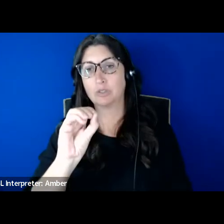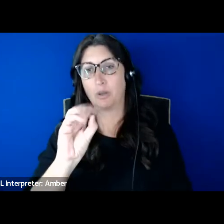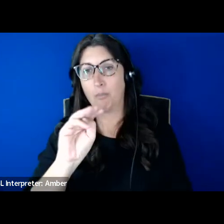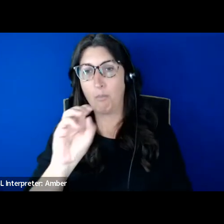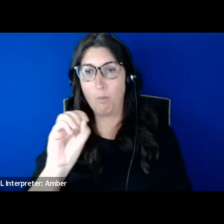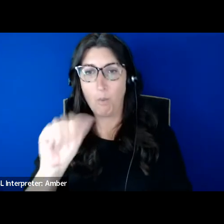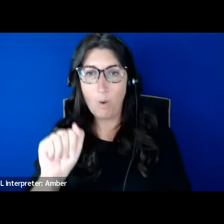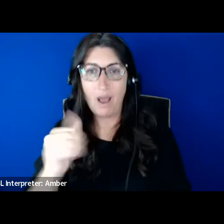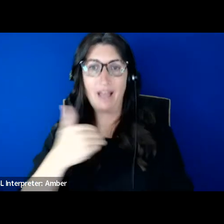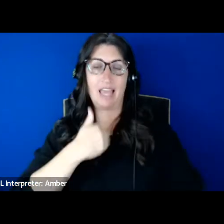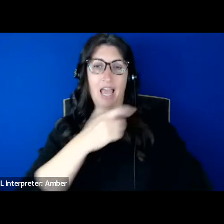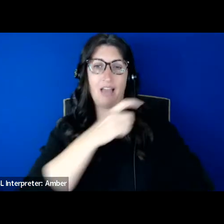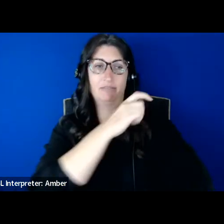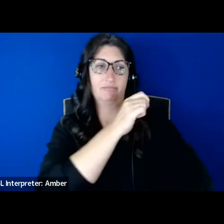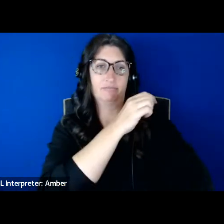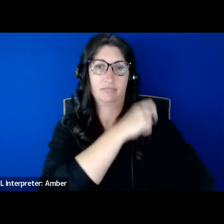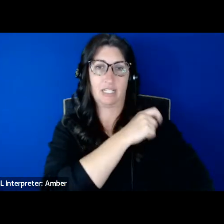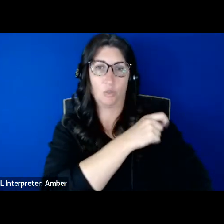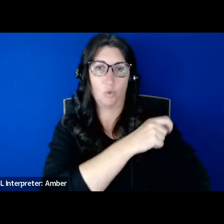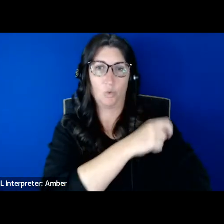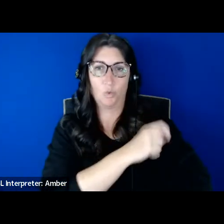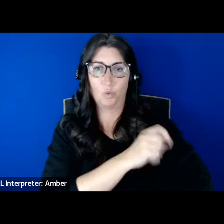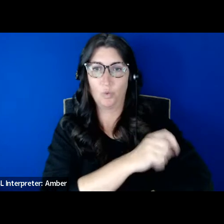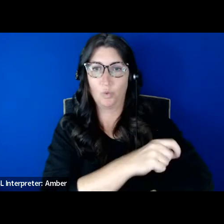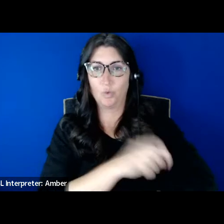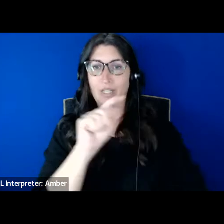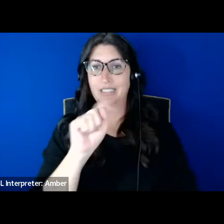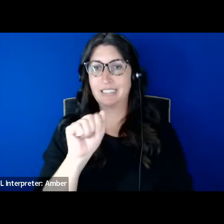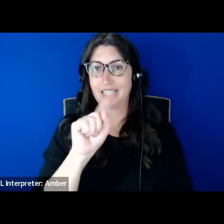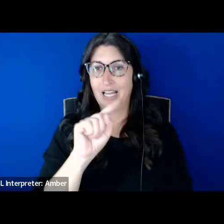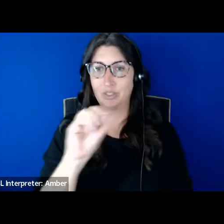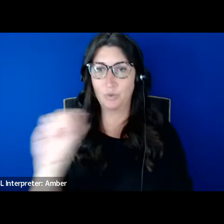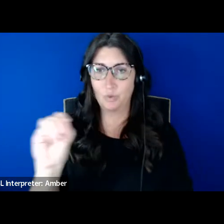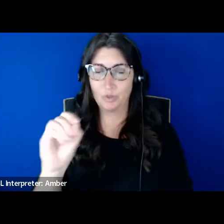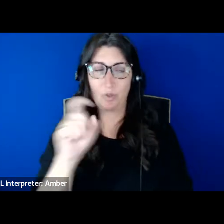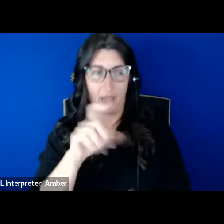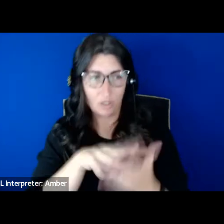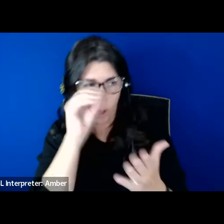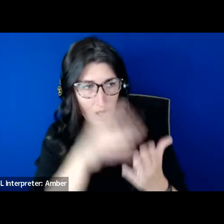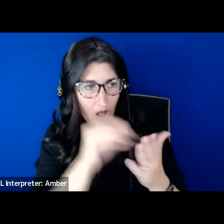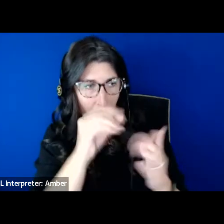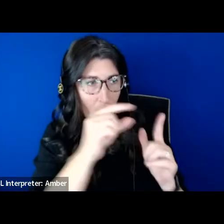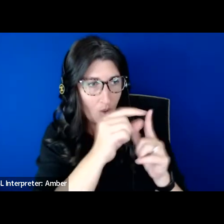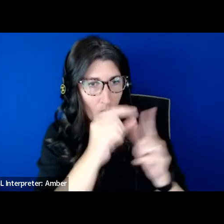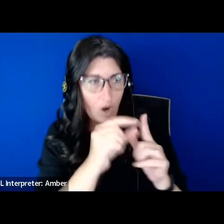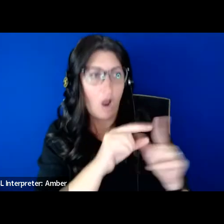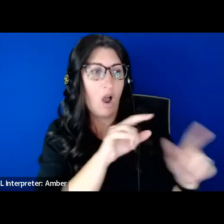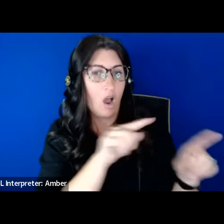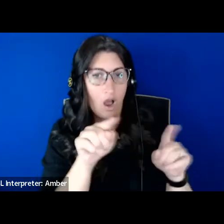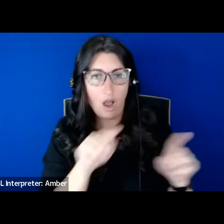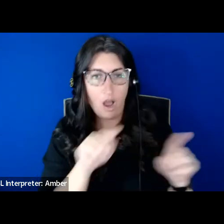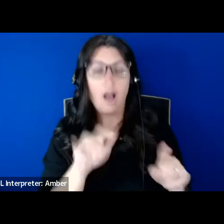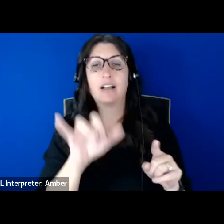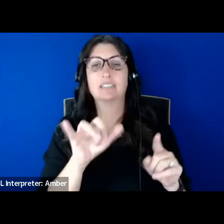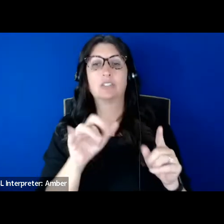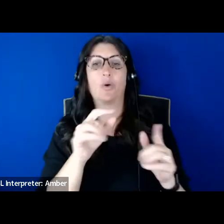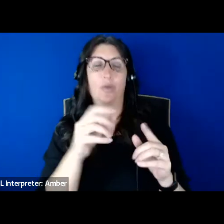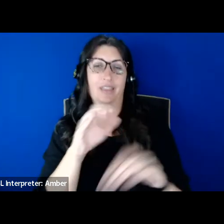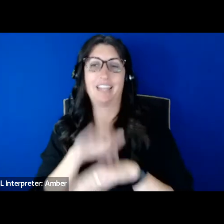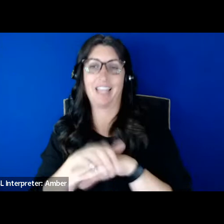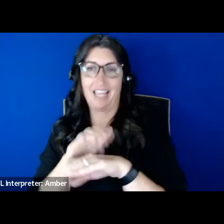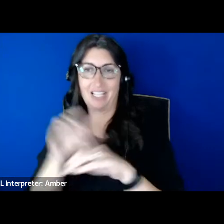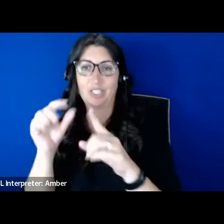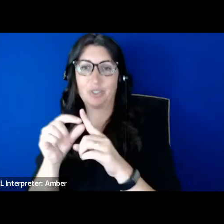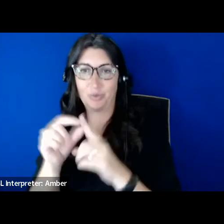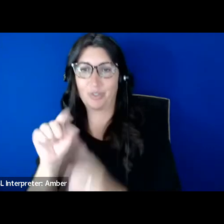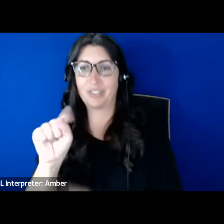they had tattoos. So they had to learn the words, and so they use this word, and this is where we get the English word tattoo. So